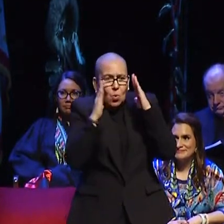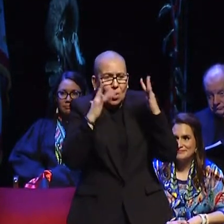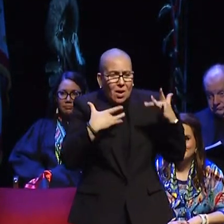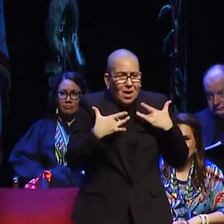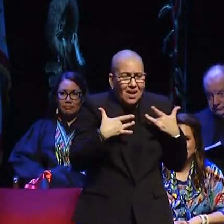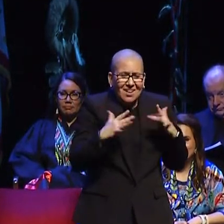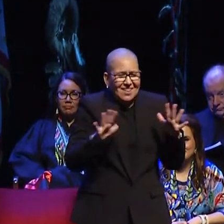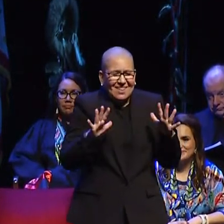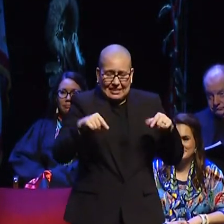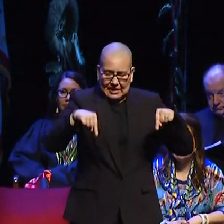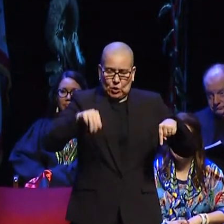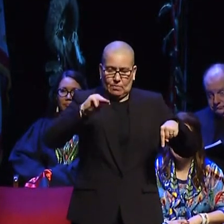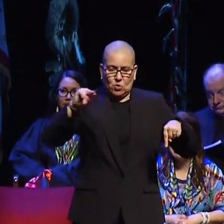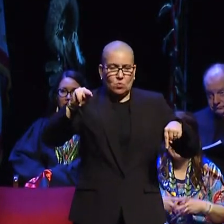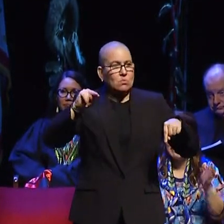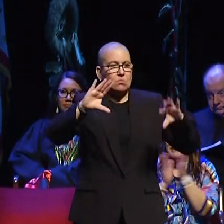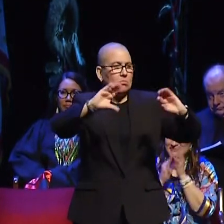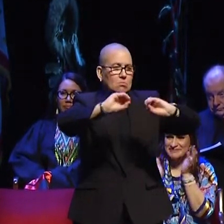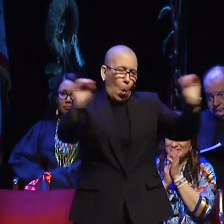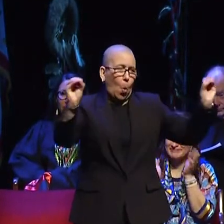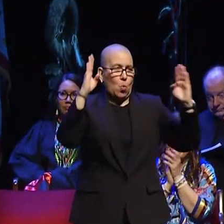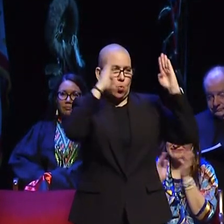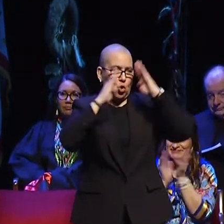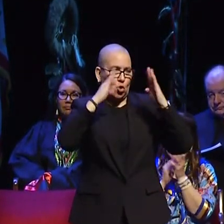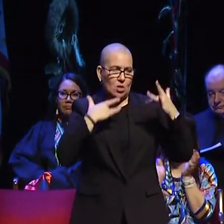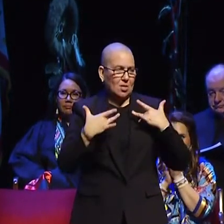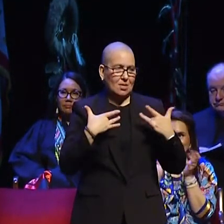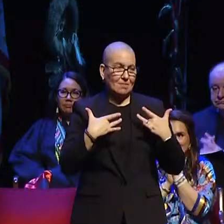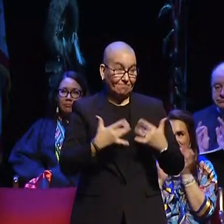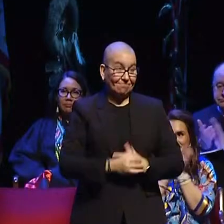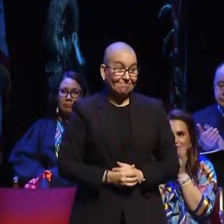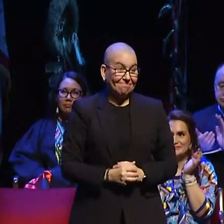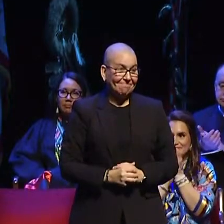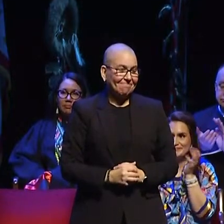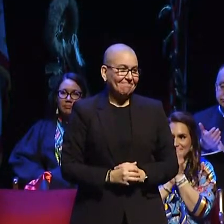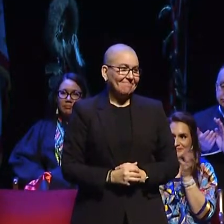than right here in the state of Minnesota. So